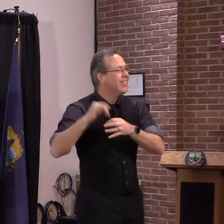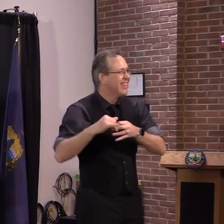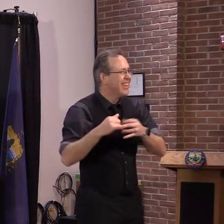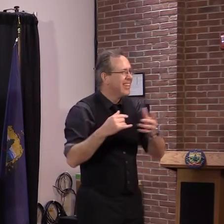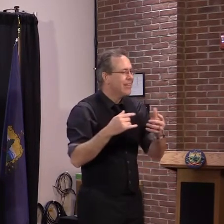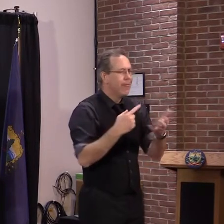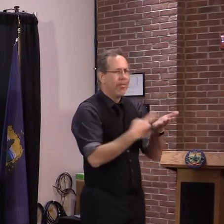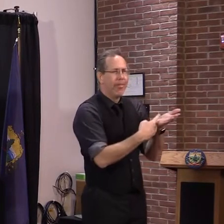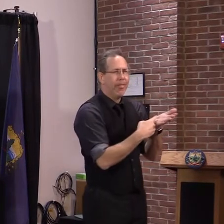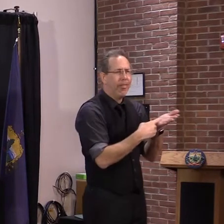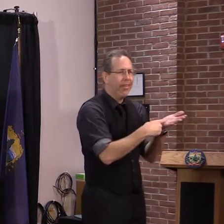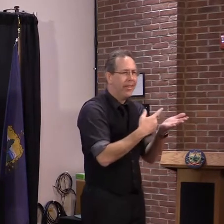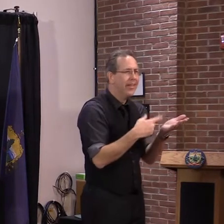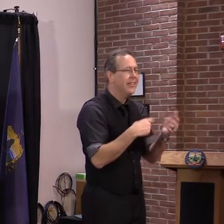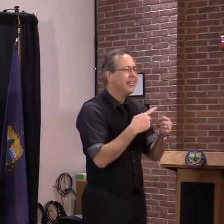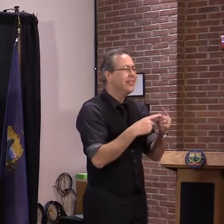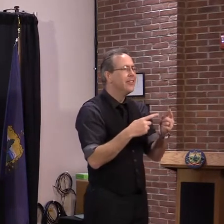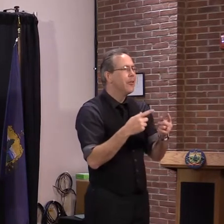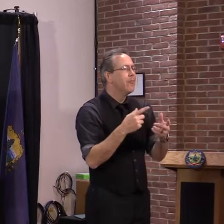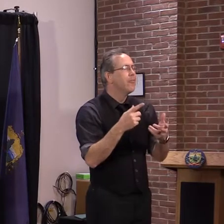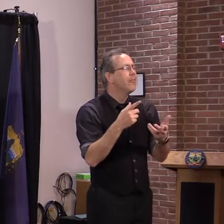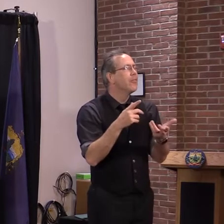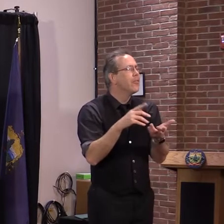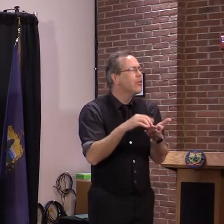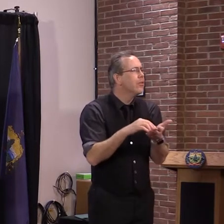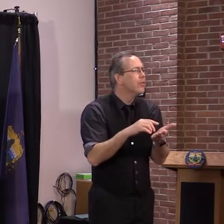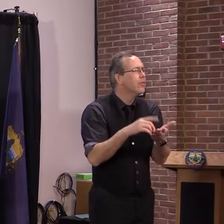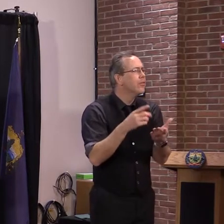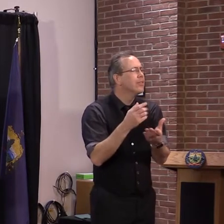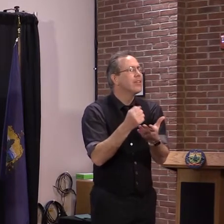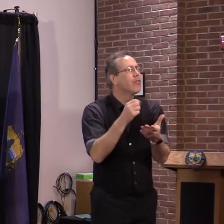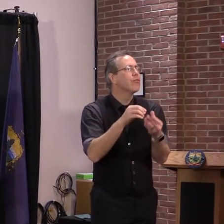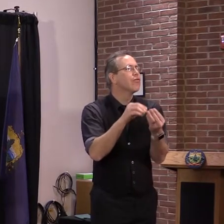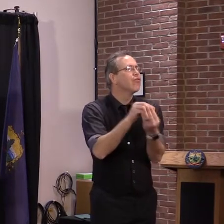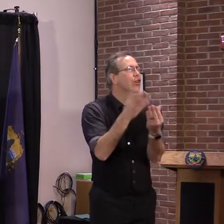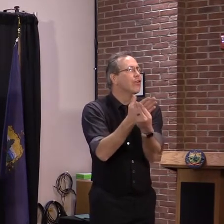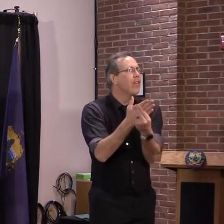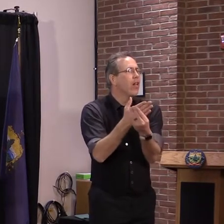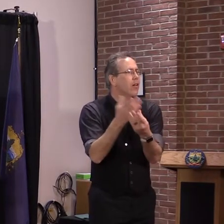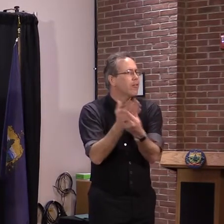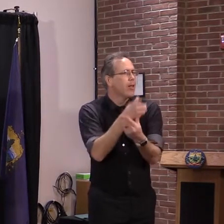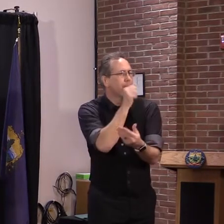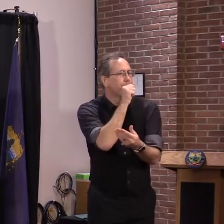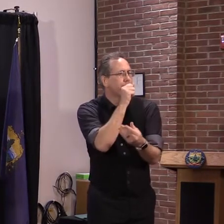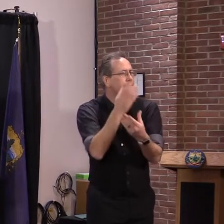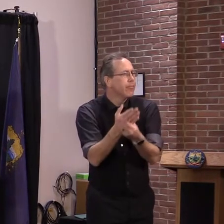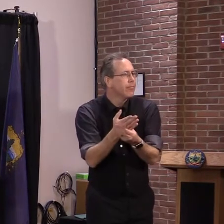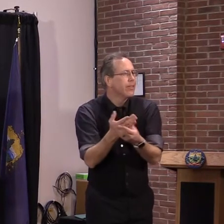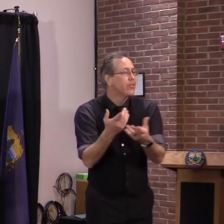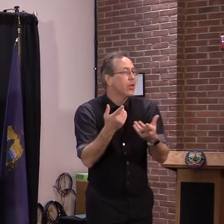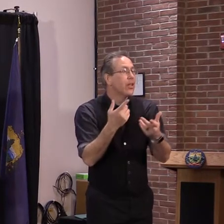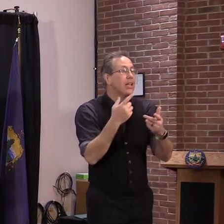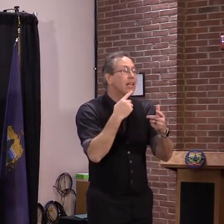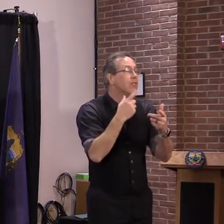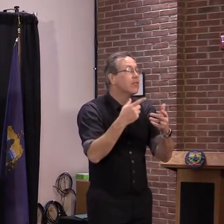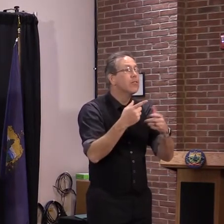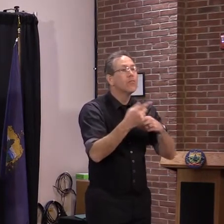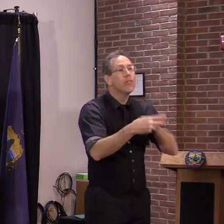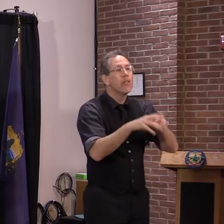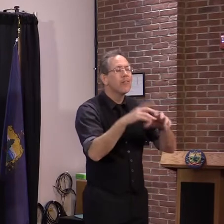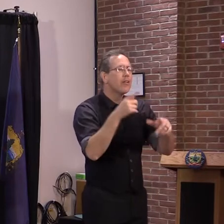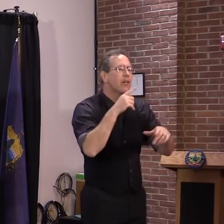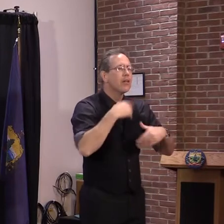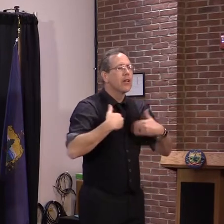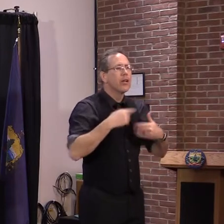records and discharging some offenses because the brain isn't